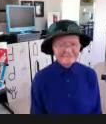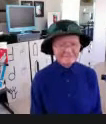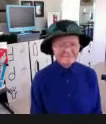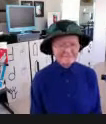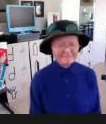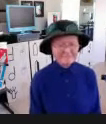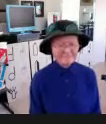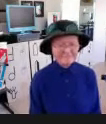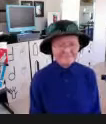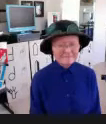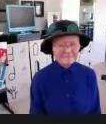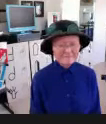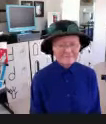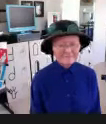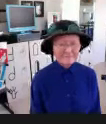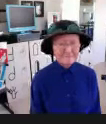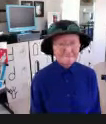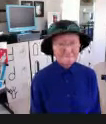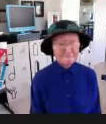Okay.